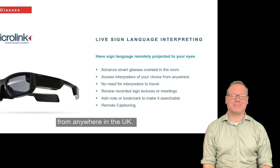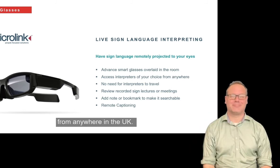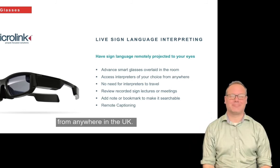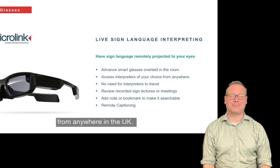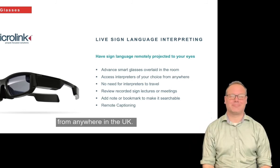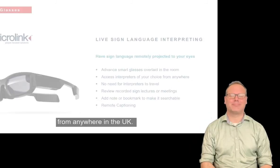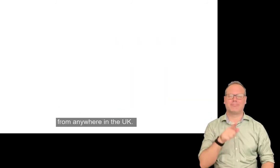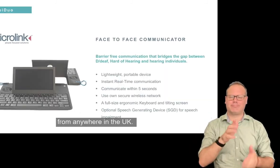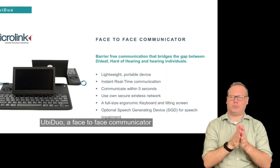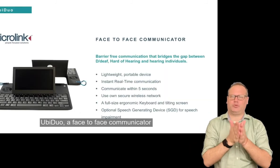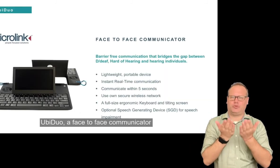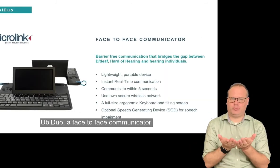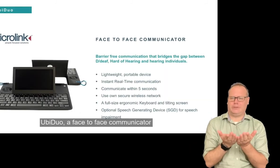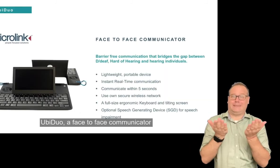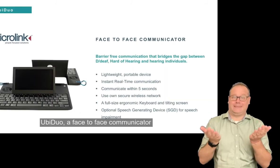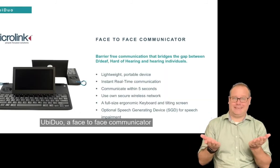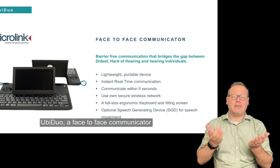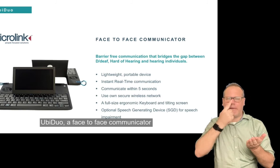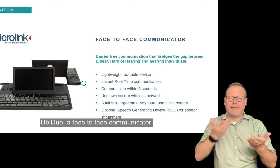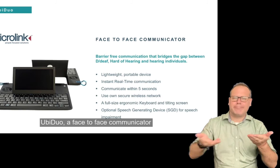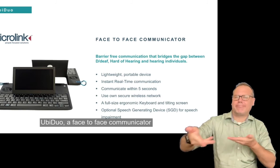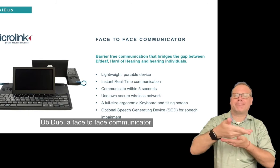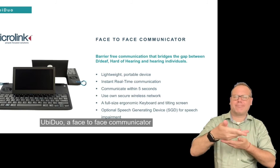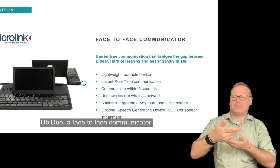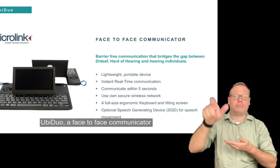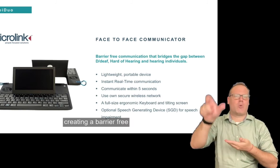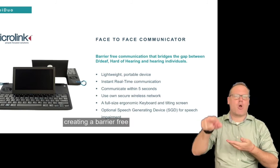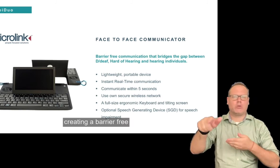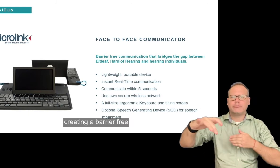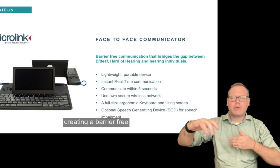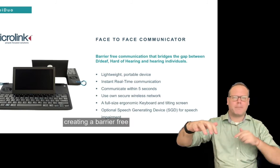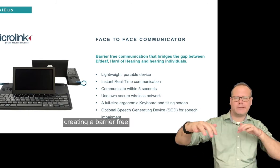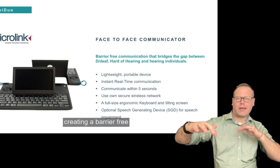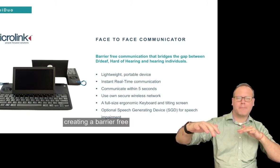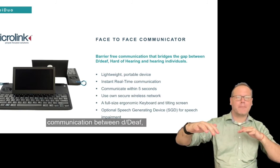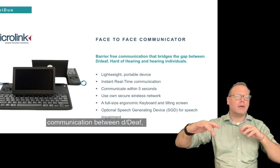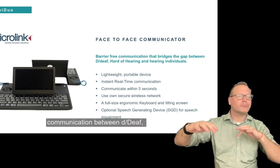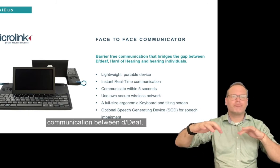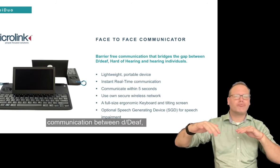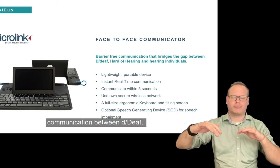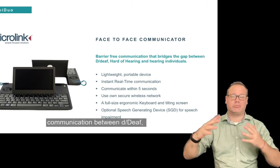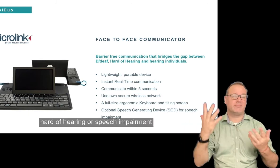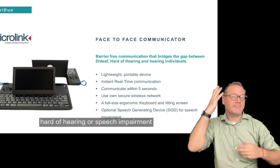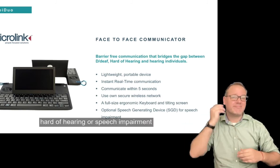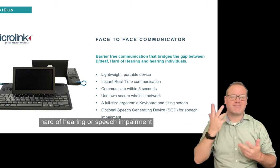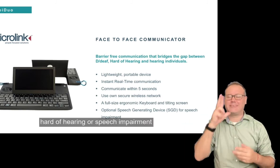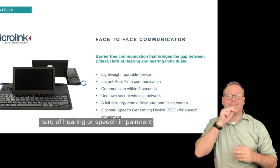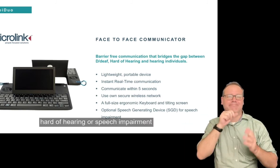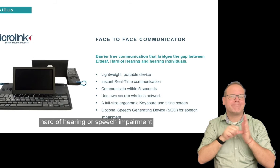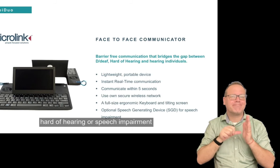UK. Duo, a face-to-face communicator creating a barriers-free communication between deaf, hard of hearing, or speech